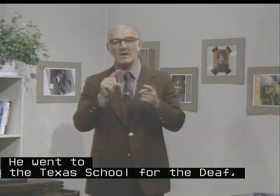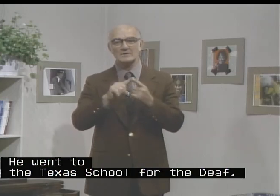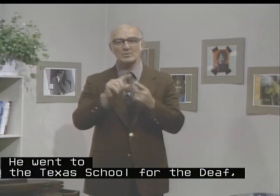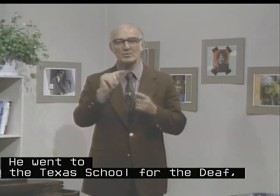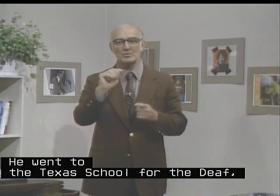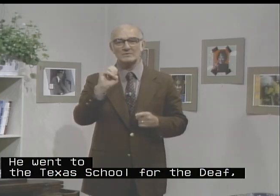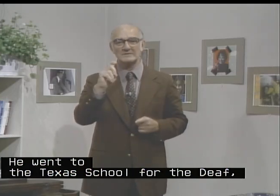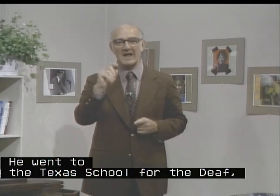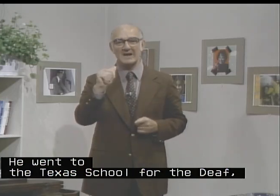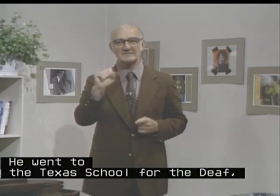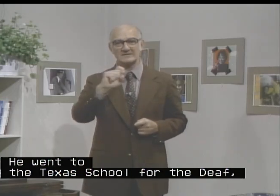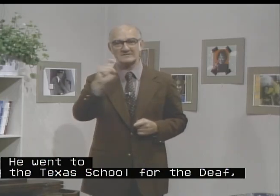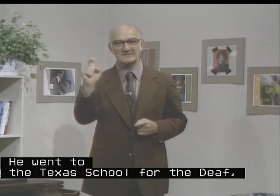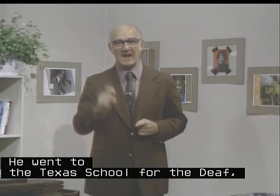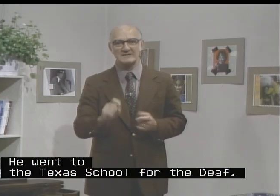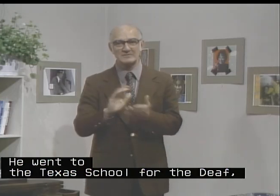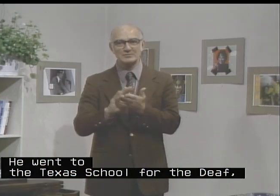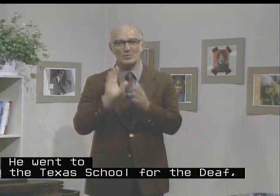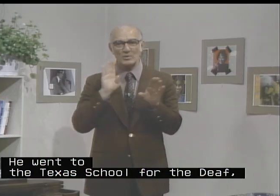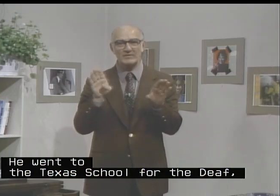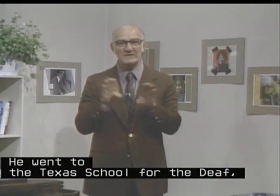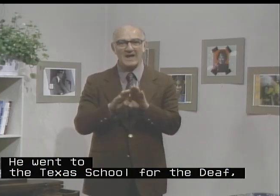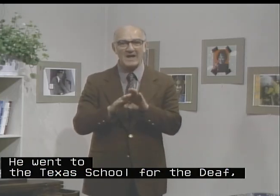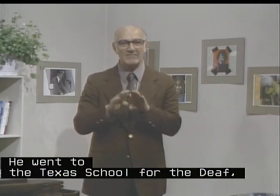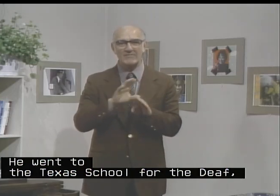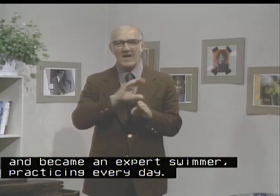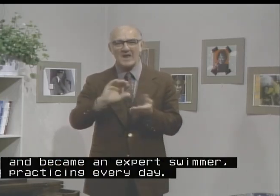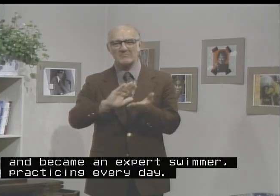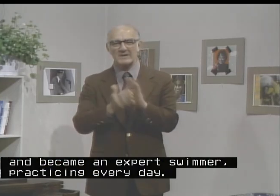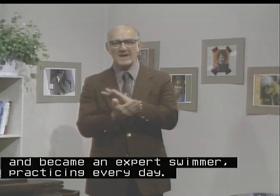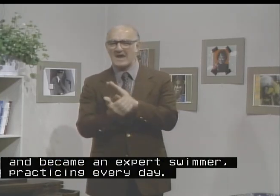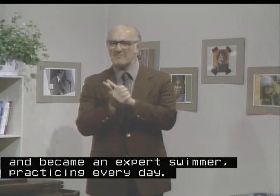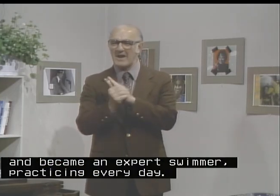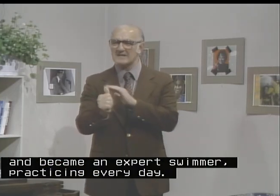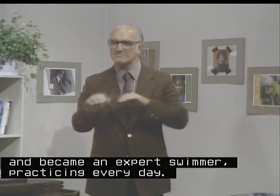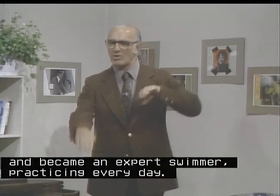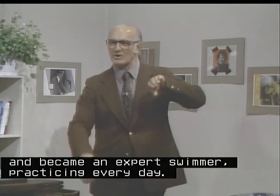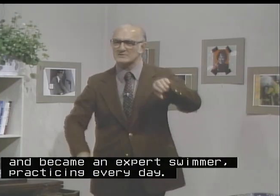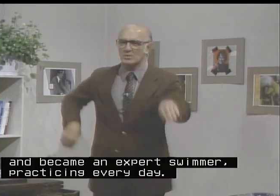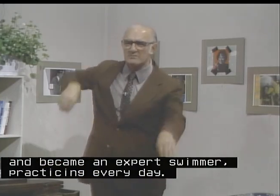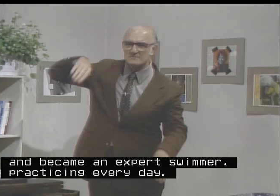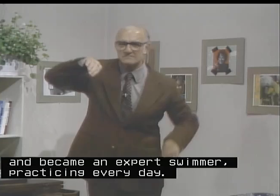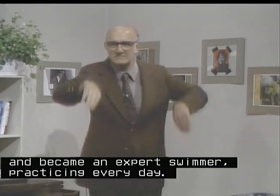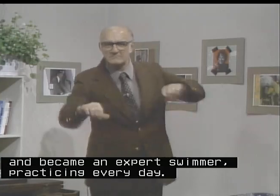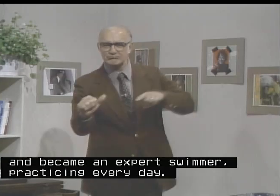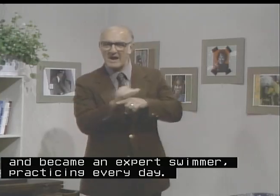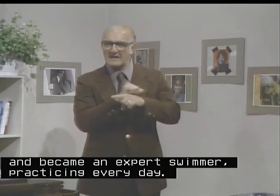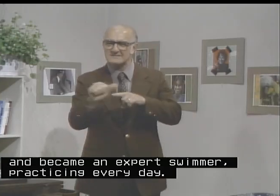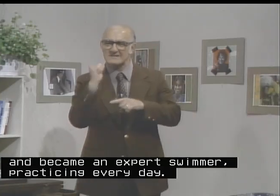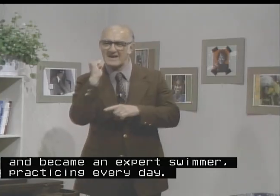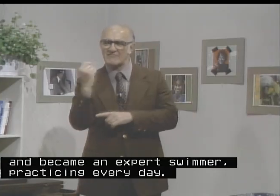to Texas School for the Deaf, became expert swimmer, practicing every